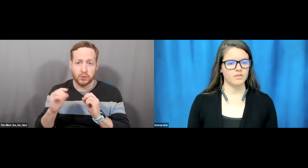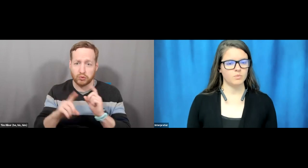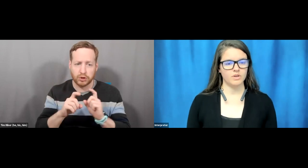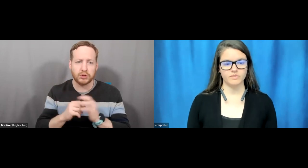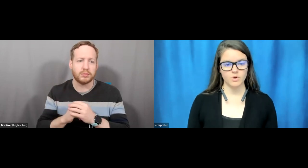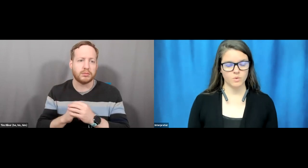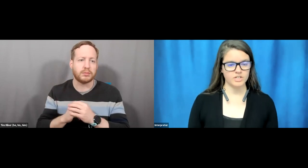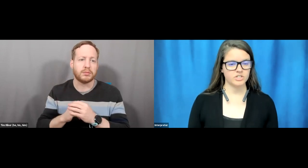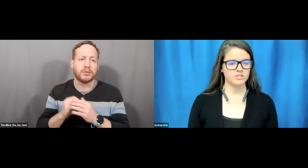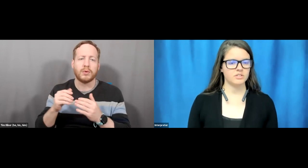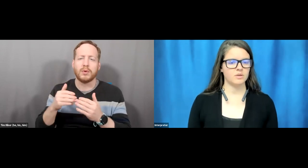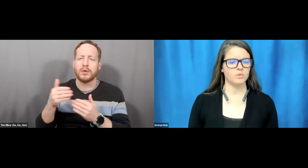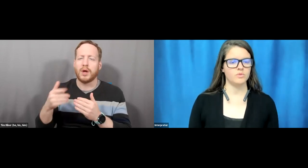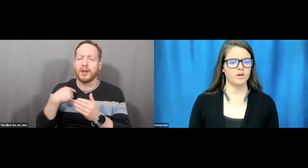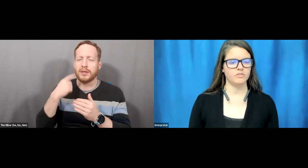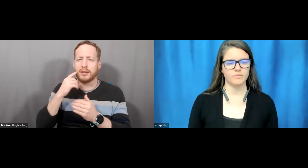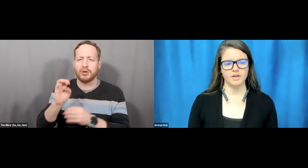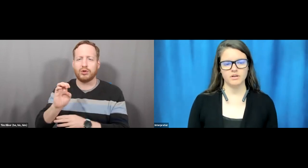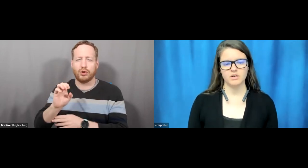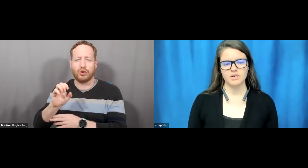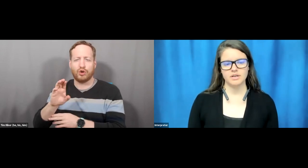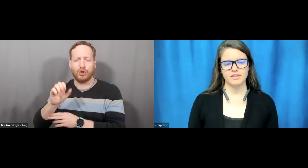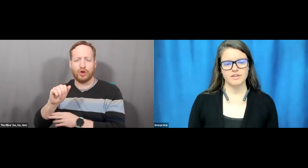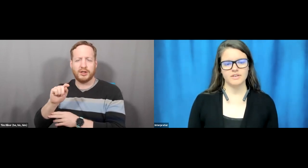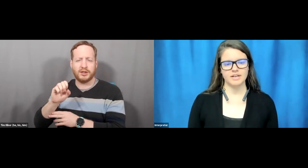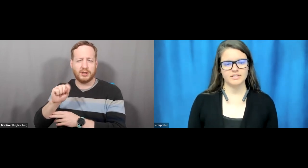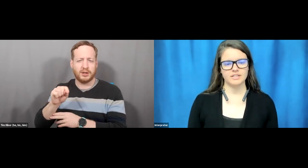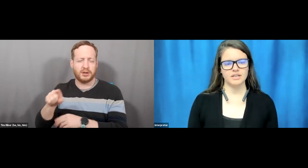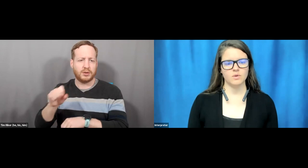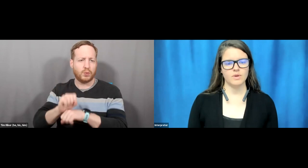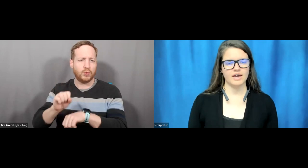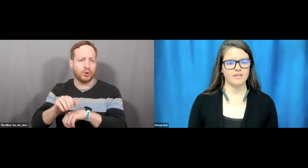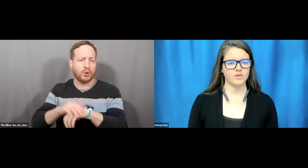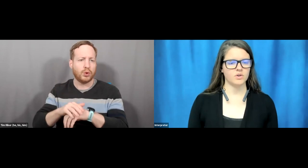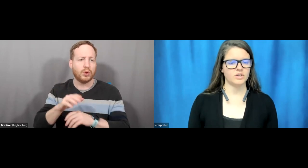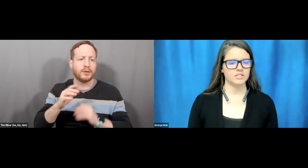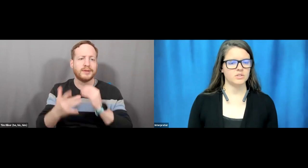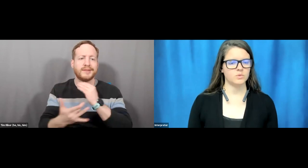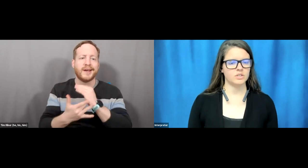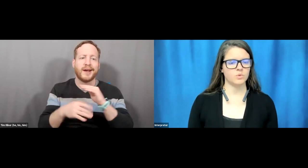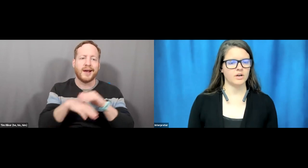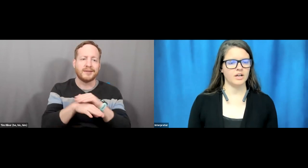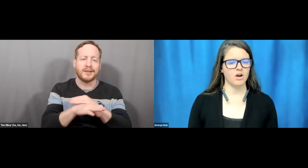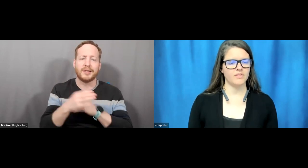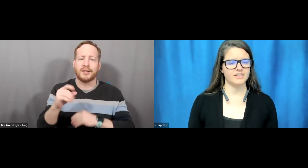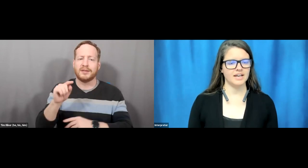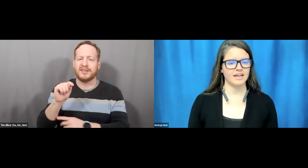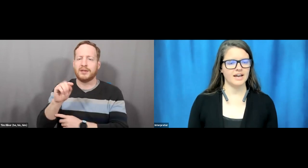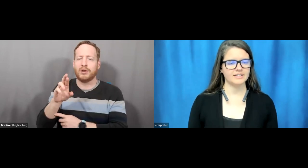Then if no questions, then we'll move on from there. I think the next thing we have Ernest, who is working on the tech